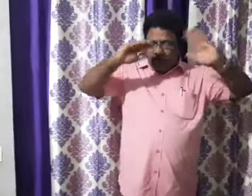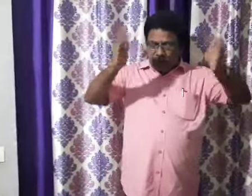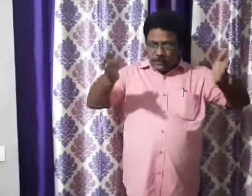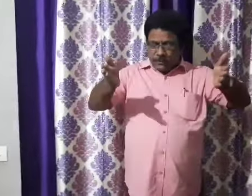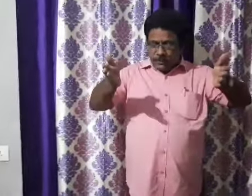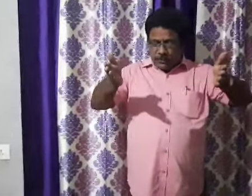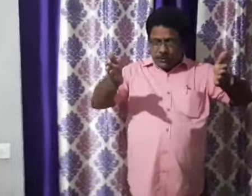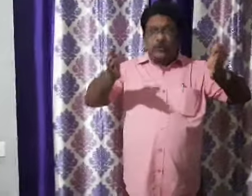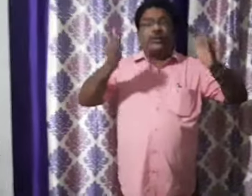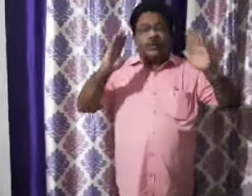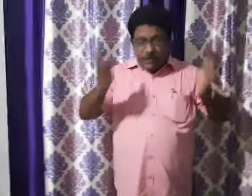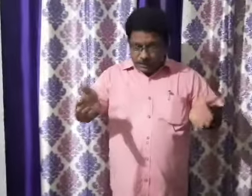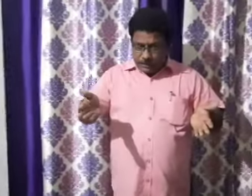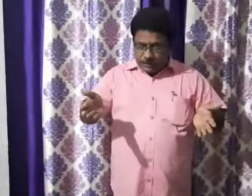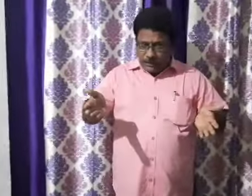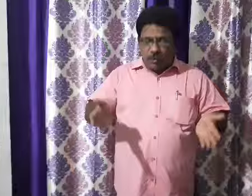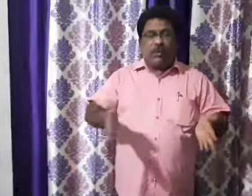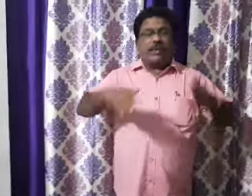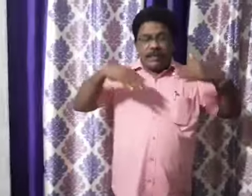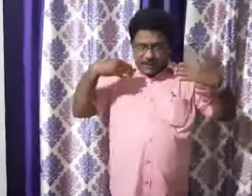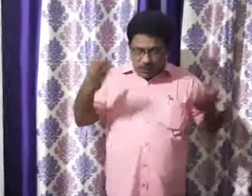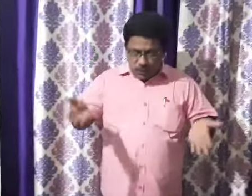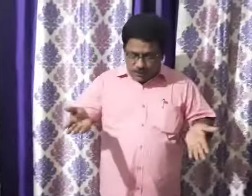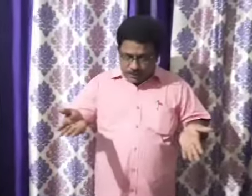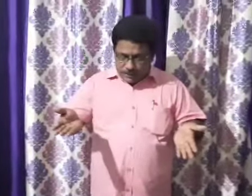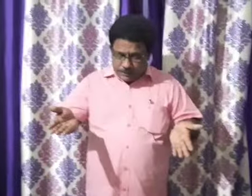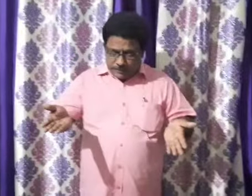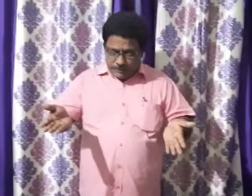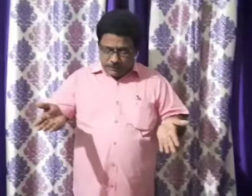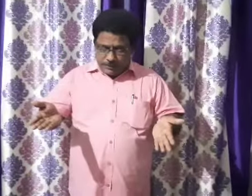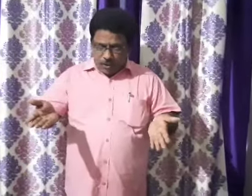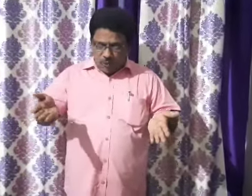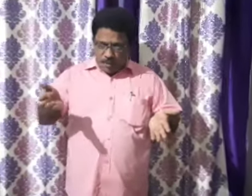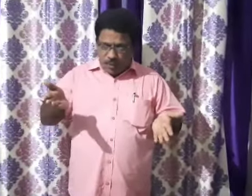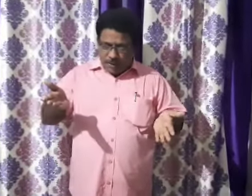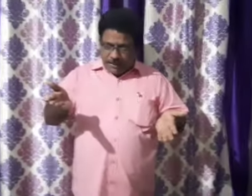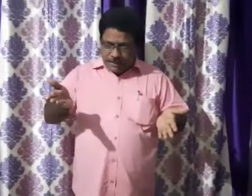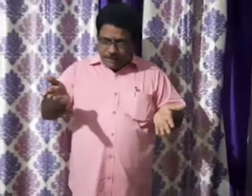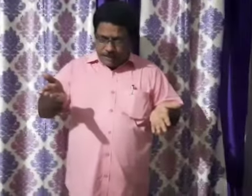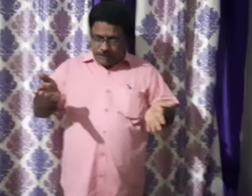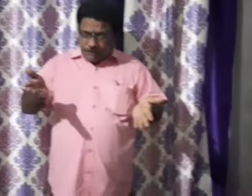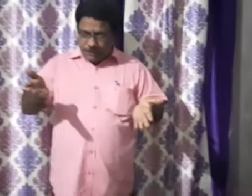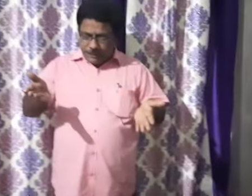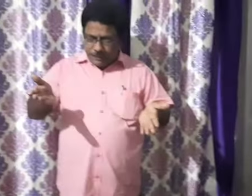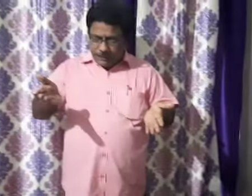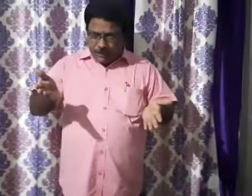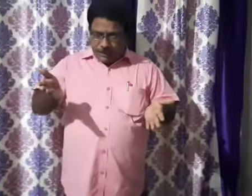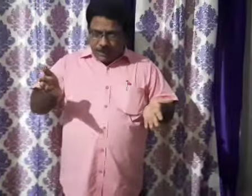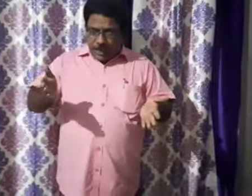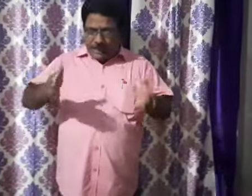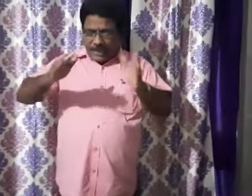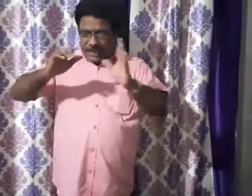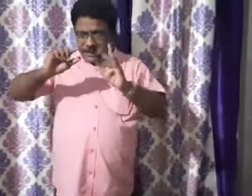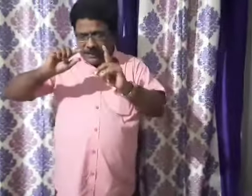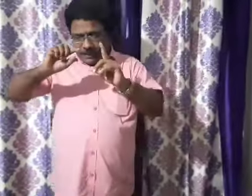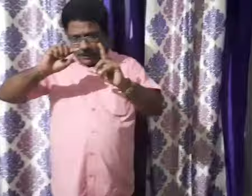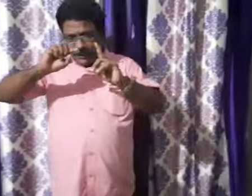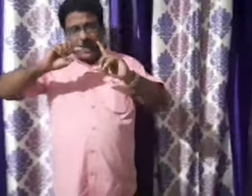to do the work or in need of work, of employment, are